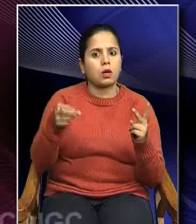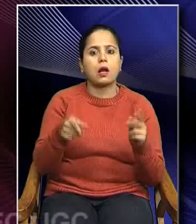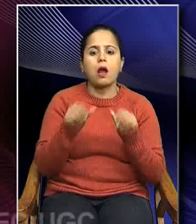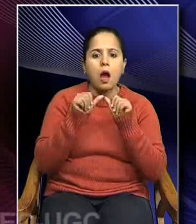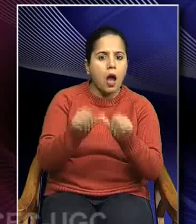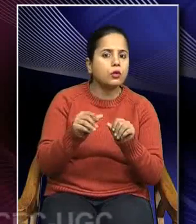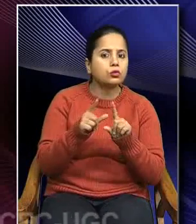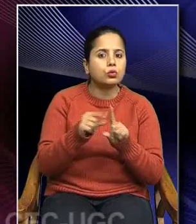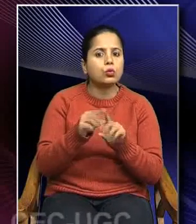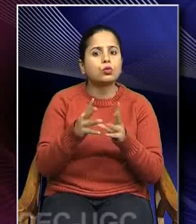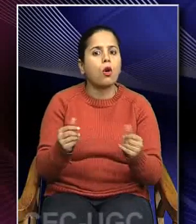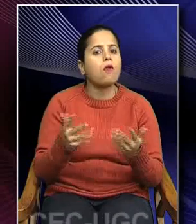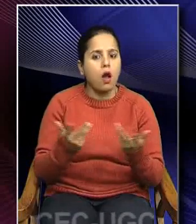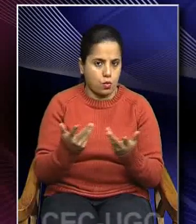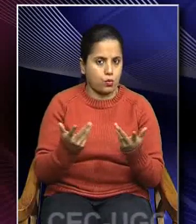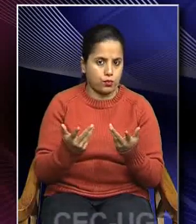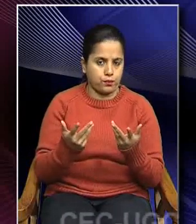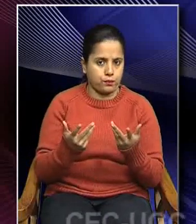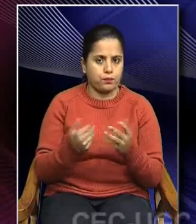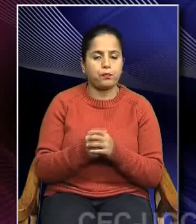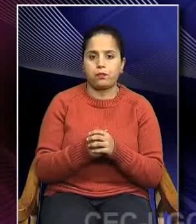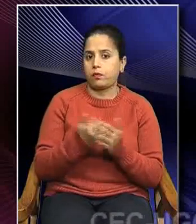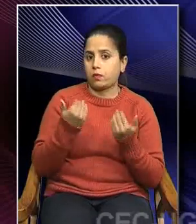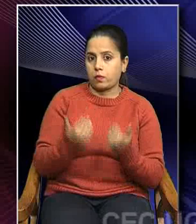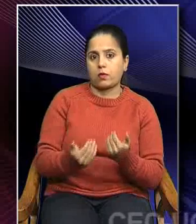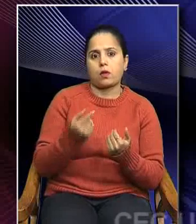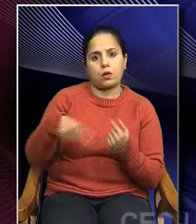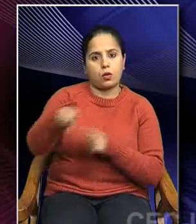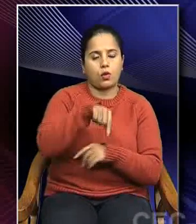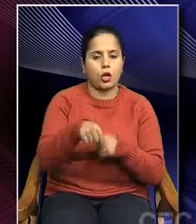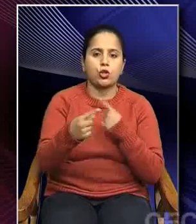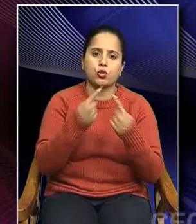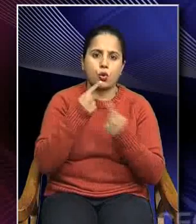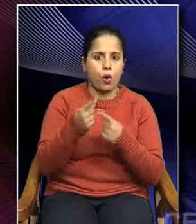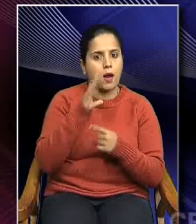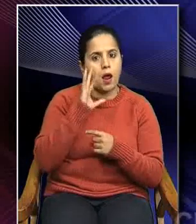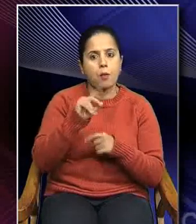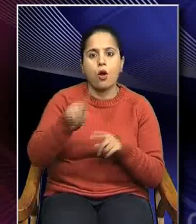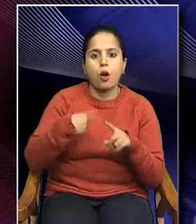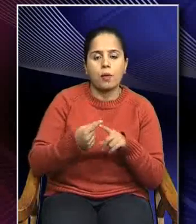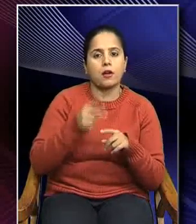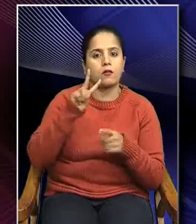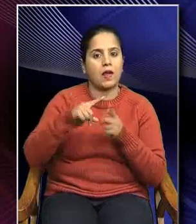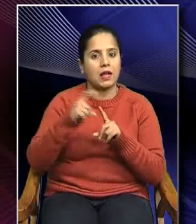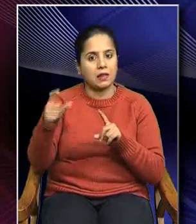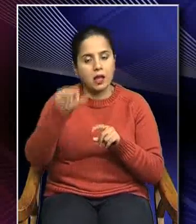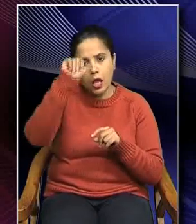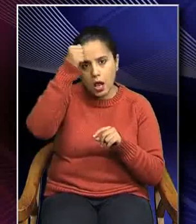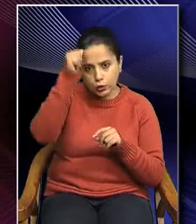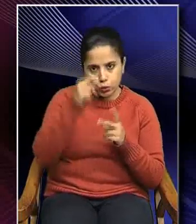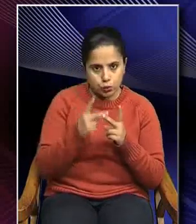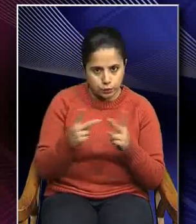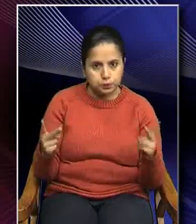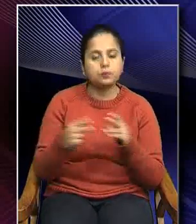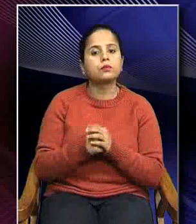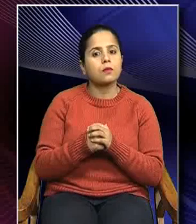question? Now, here, of course, we would be talking essentially about Vedic Hinduism